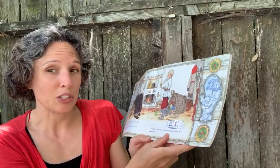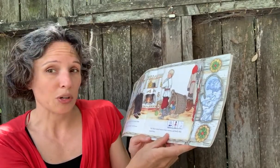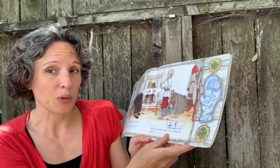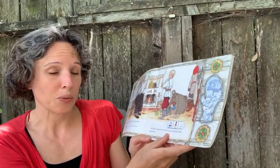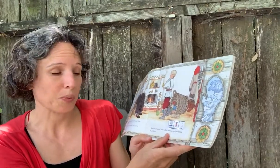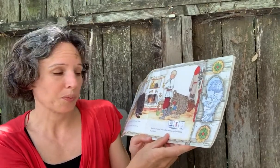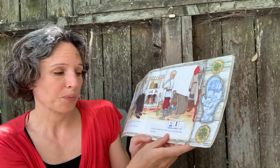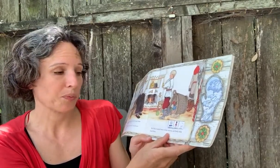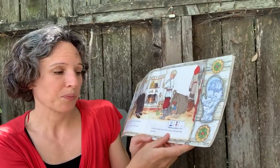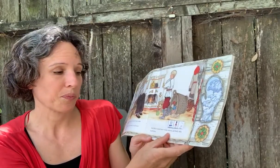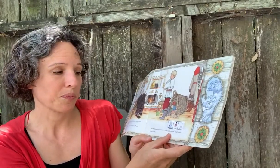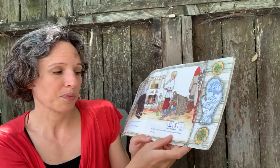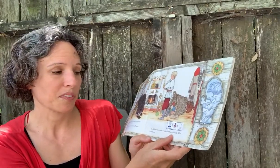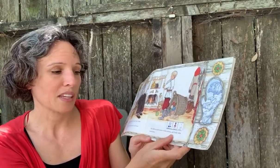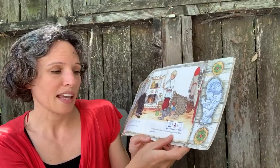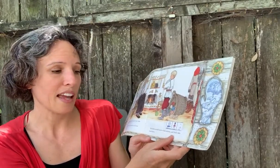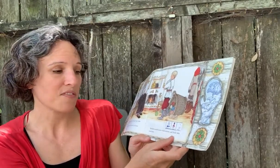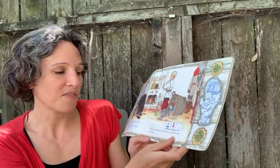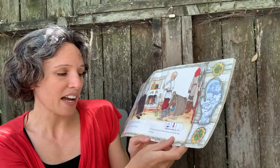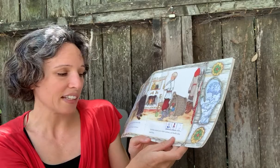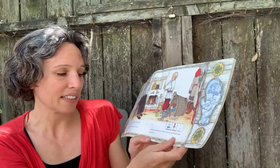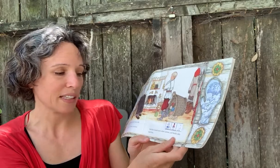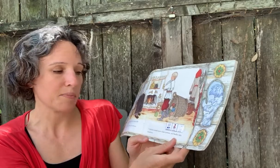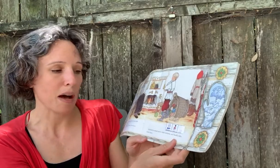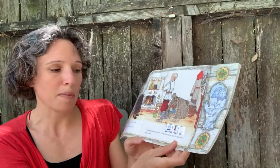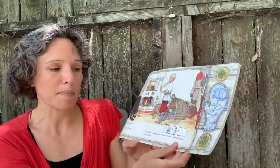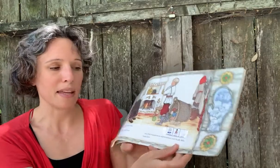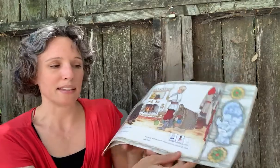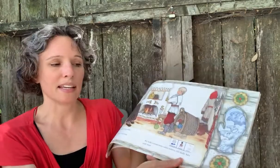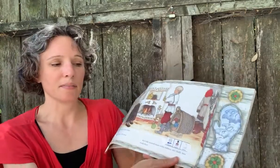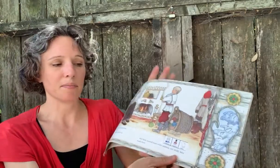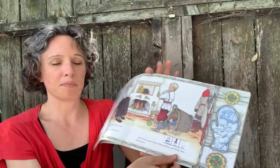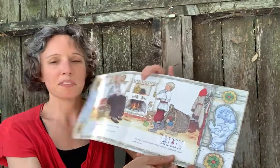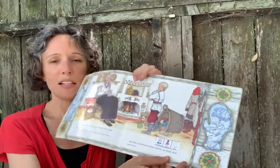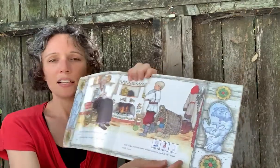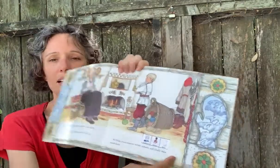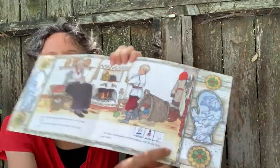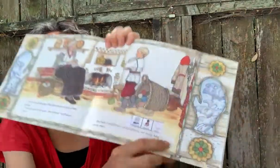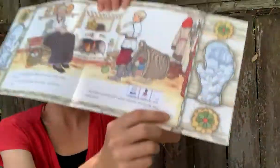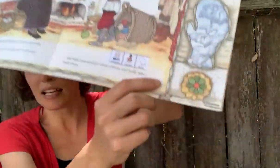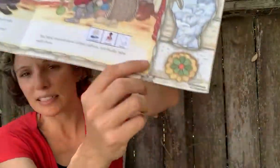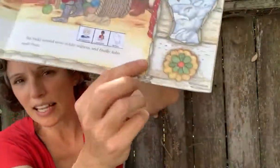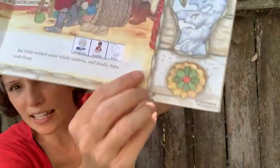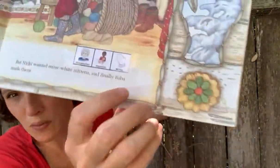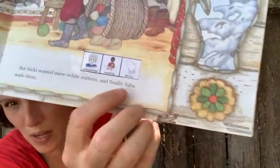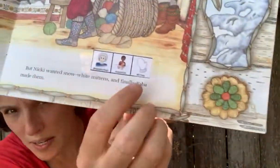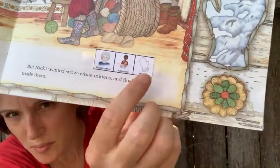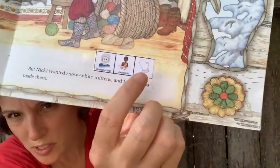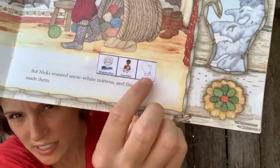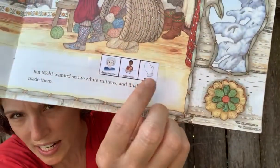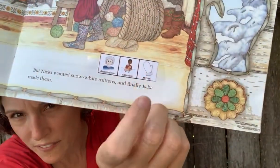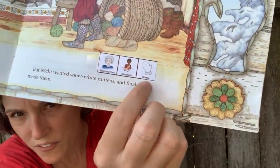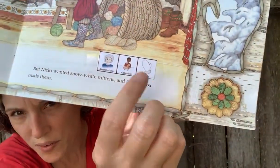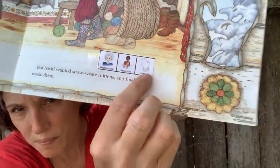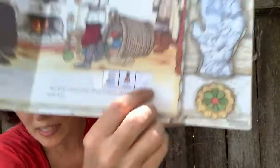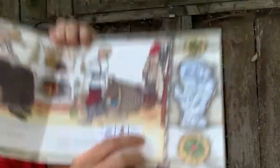snow. And finally, Baba made them. Let's make that sign one more time for